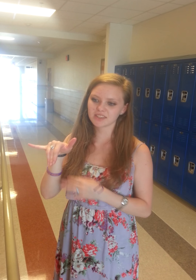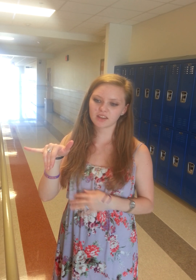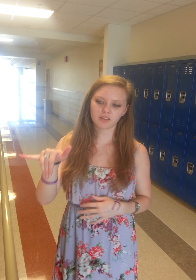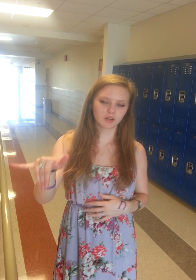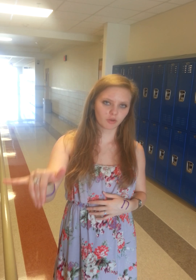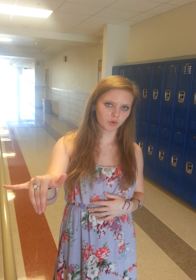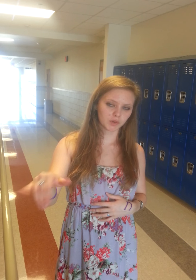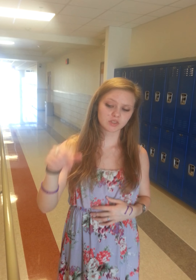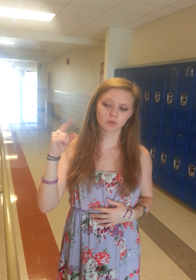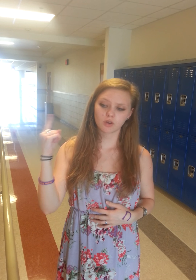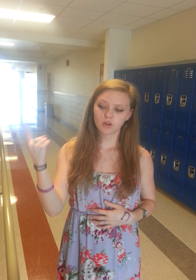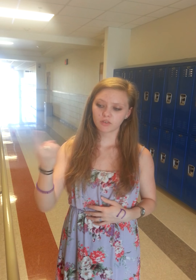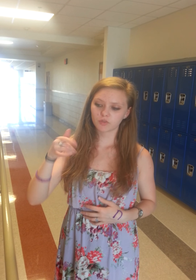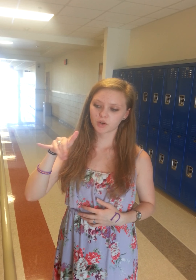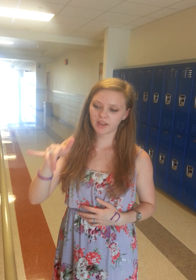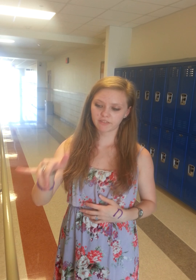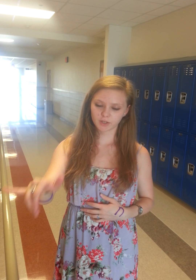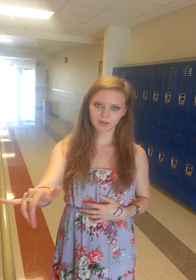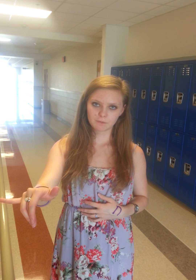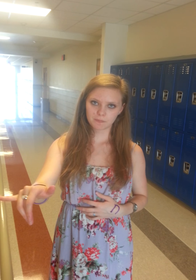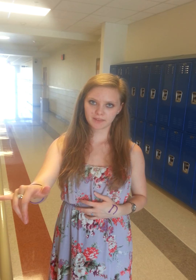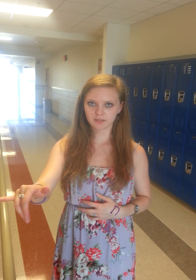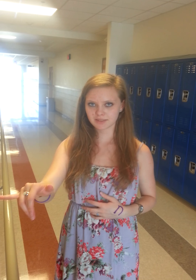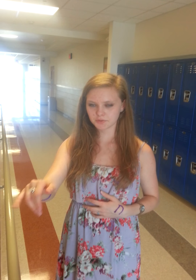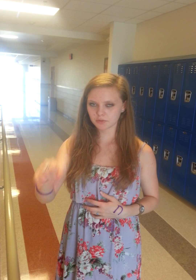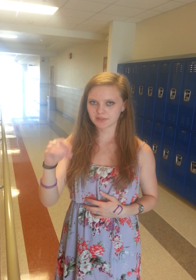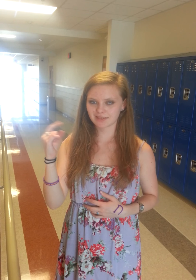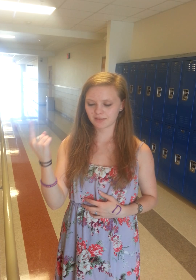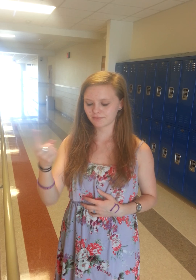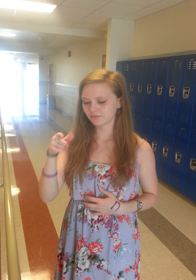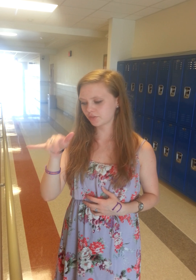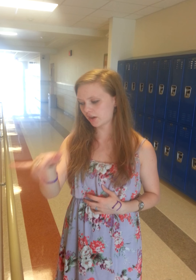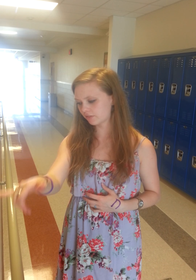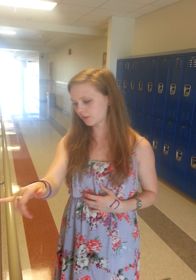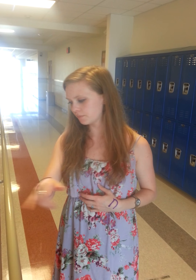down, and go forward. So forever. It looks difficult, but it's not. Forever.